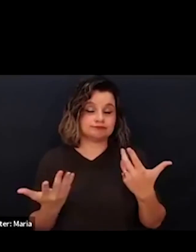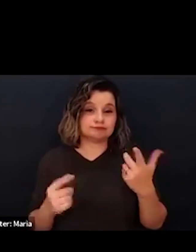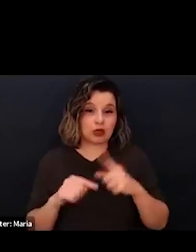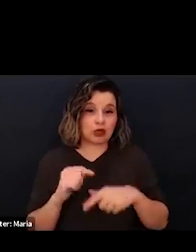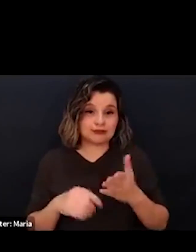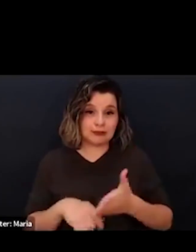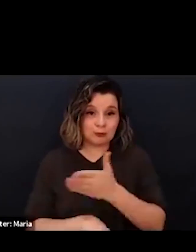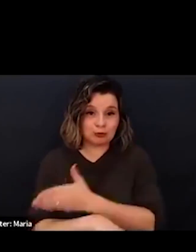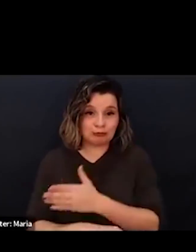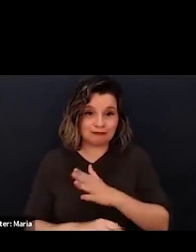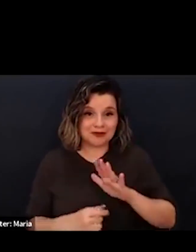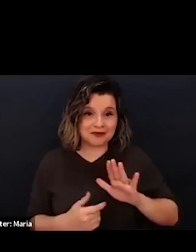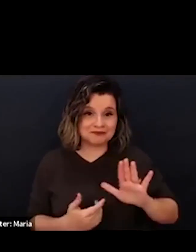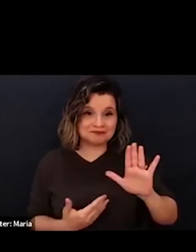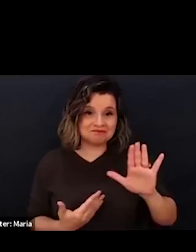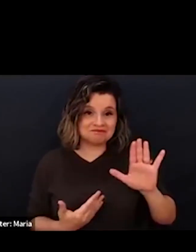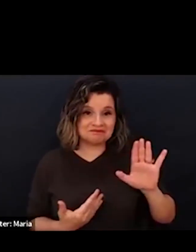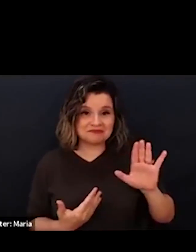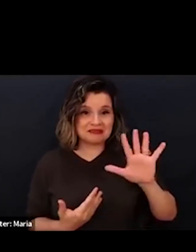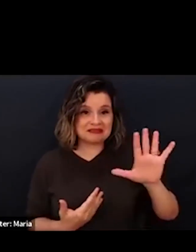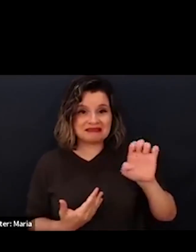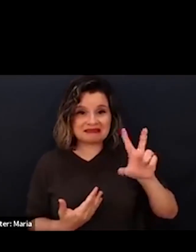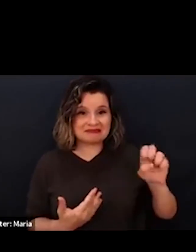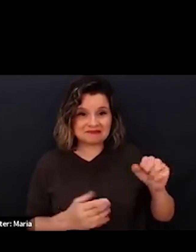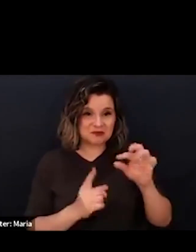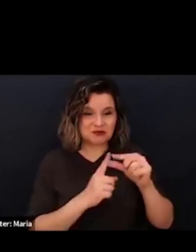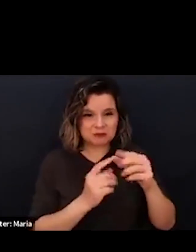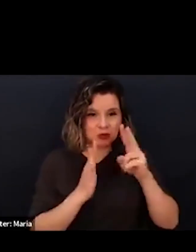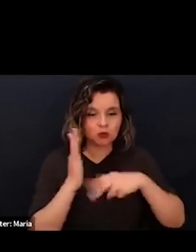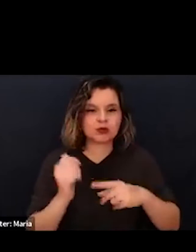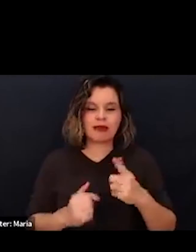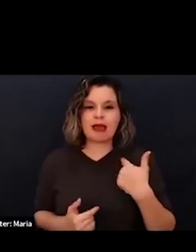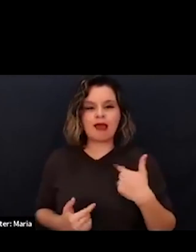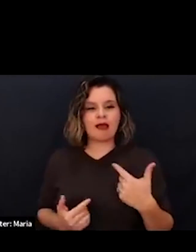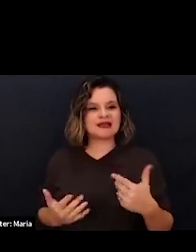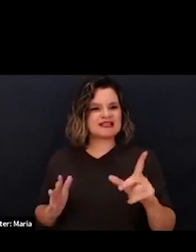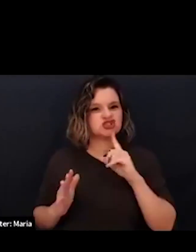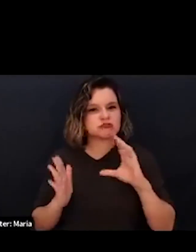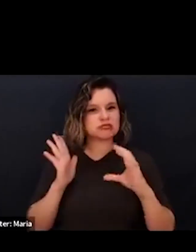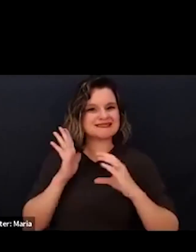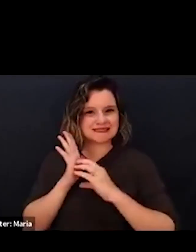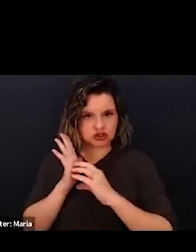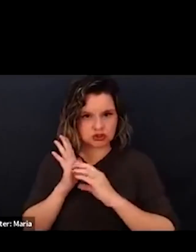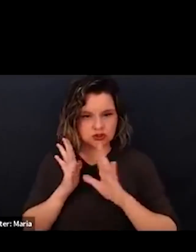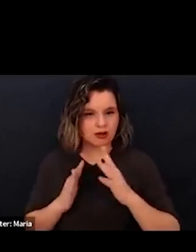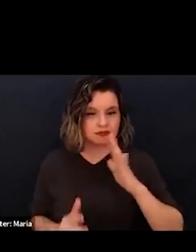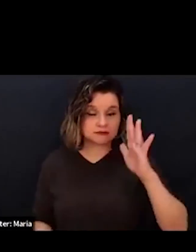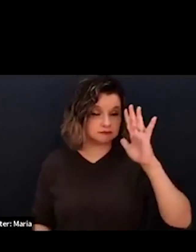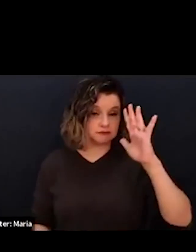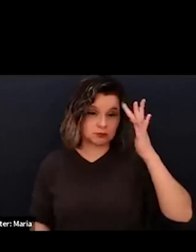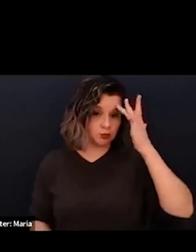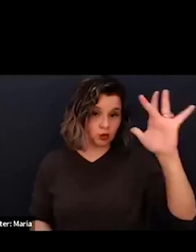on Eve's words, so I'm gonna read them. This is just a section of this brilliant